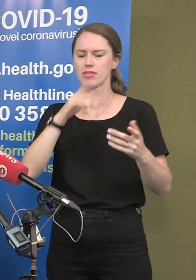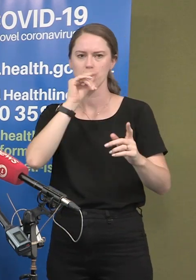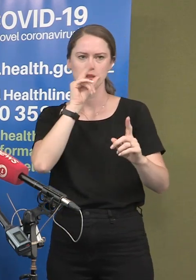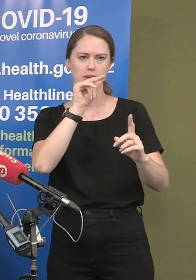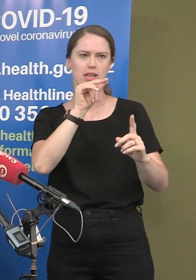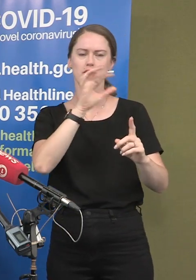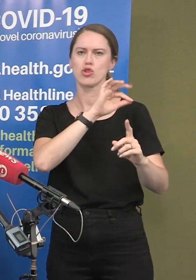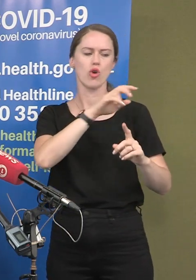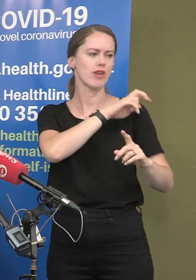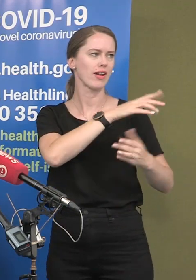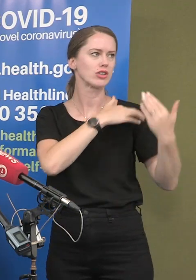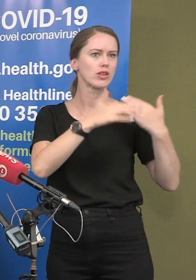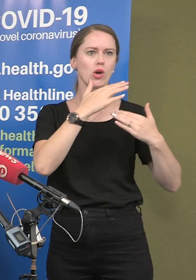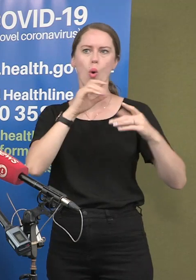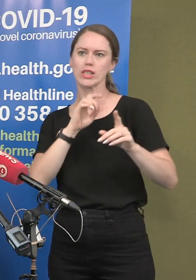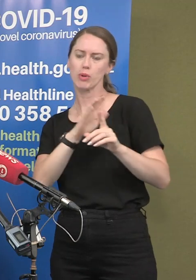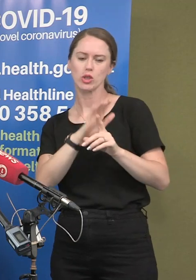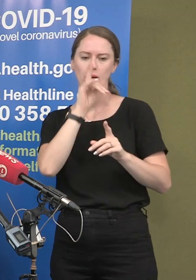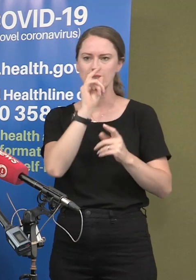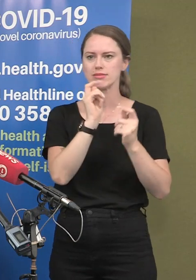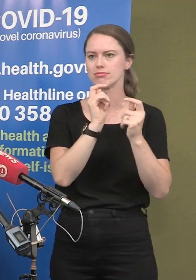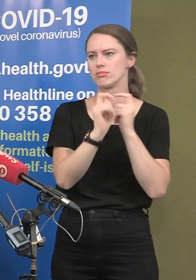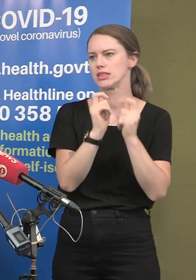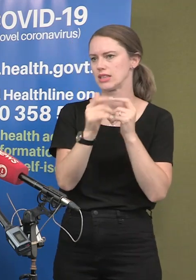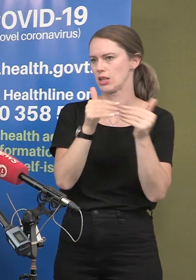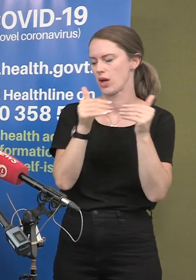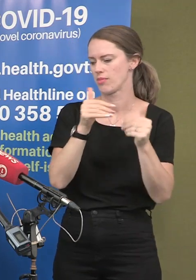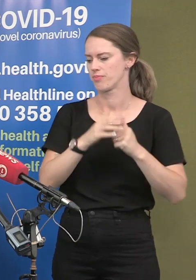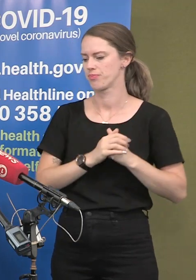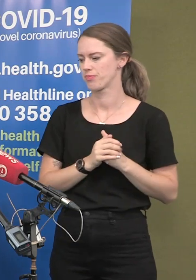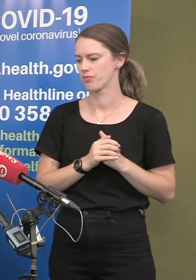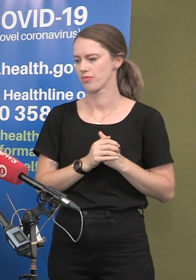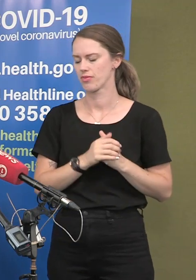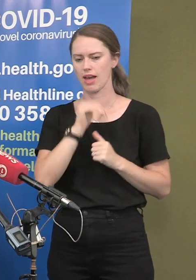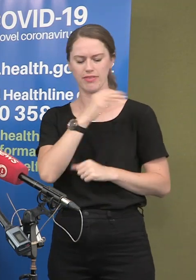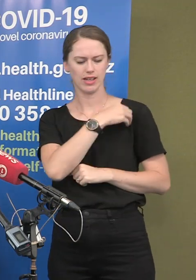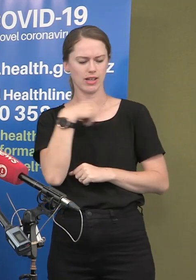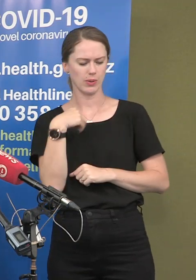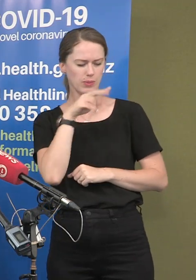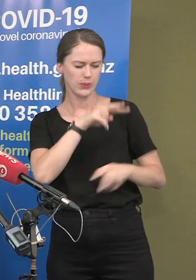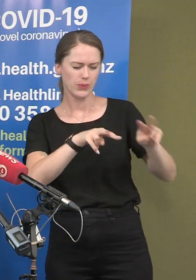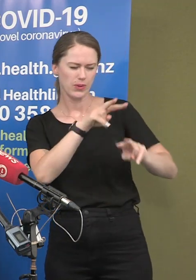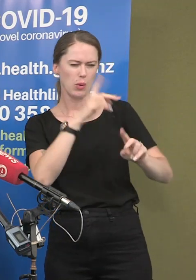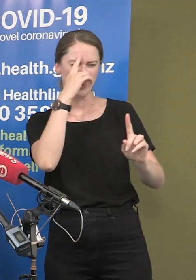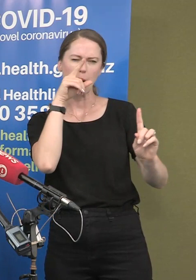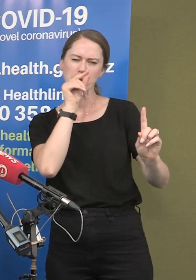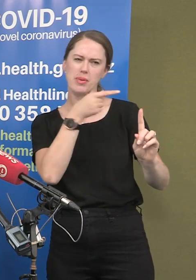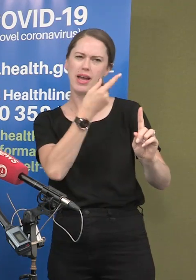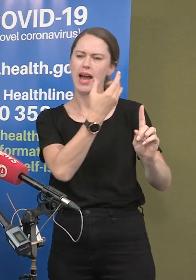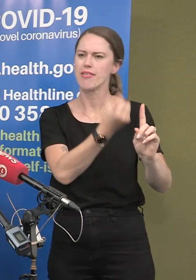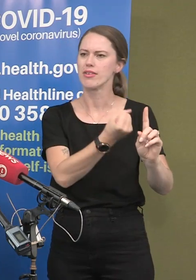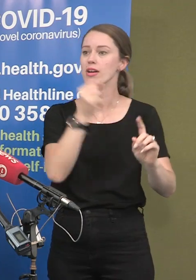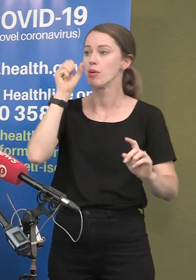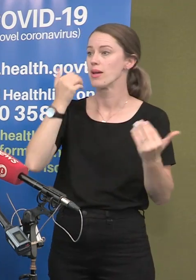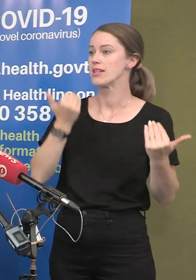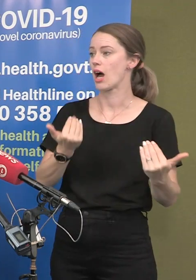a travel history or a history of exposure to a confirmed case, but if the clinical suspicion was there. Recalling that